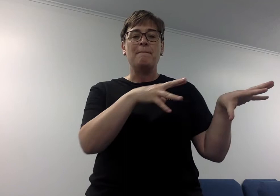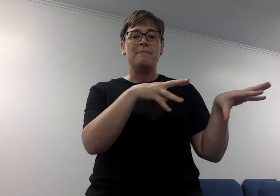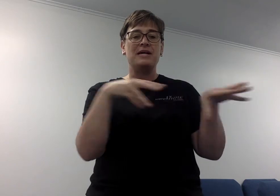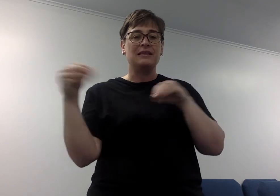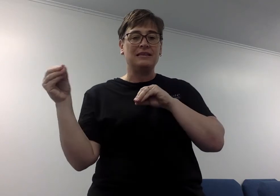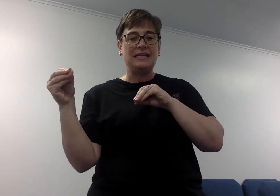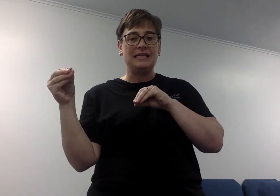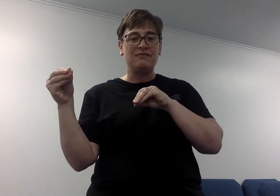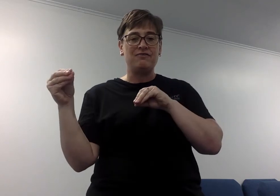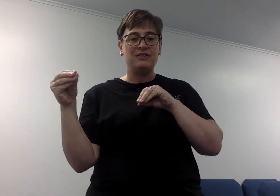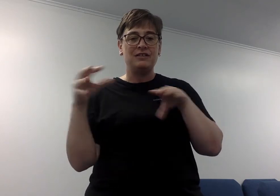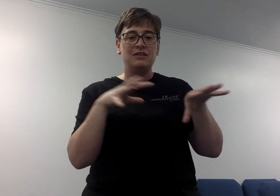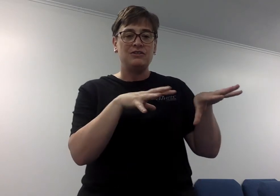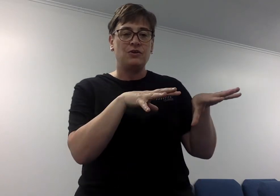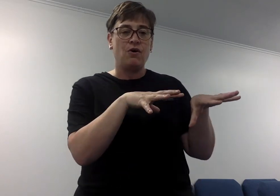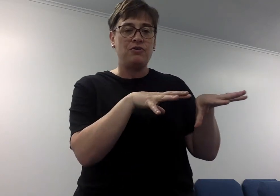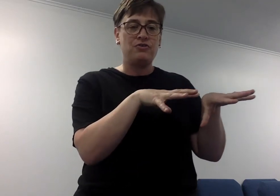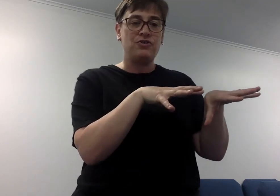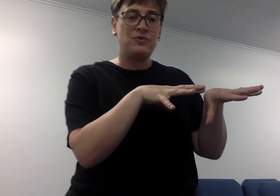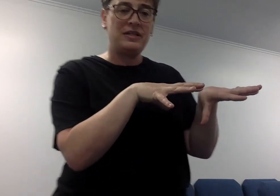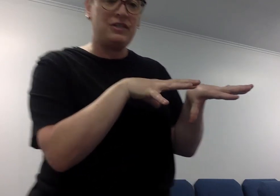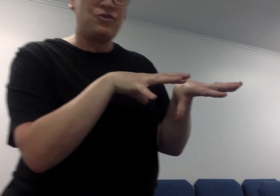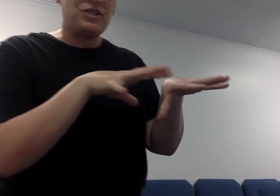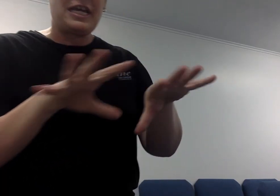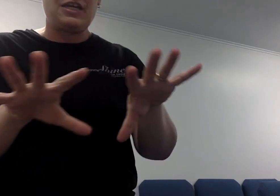But leave. So all you're doing is you're taking your